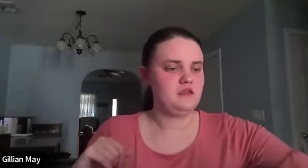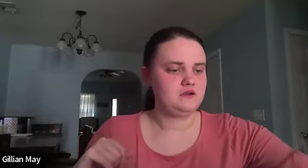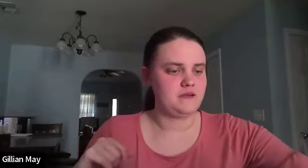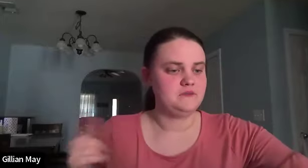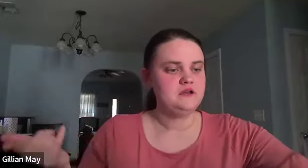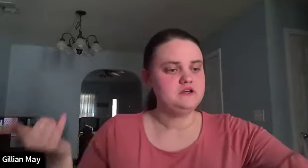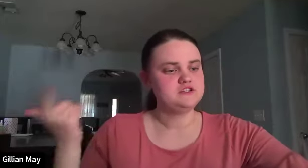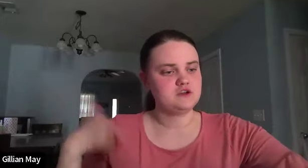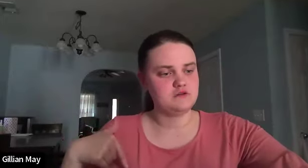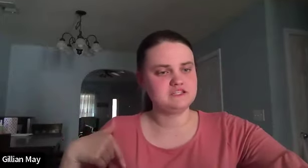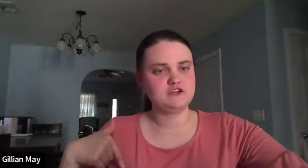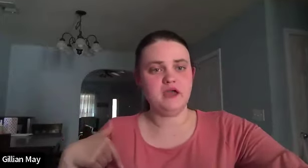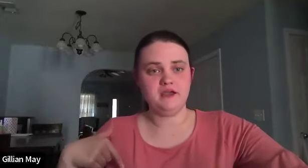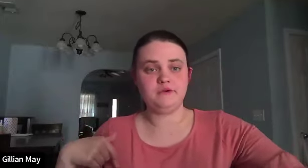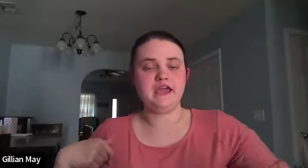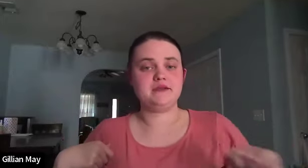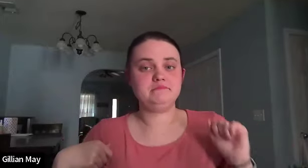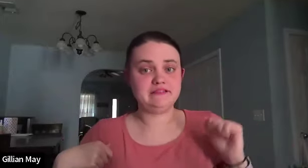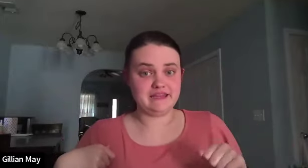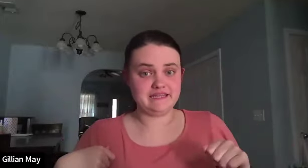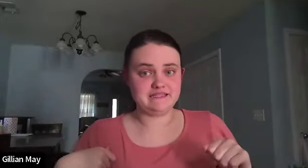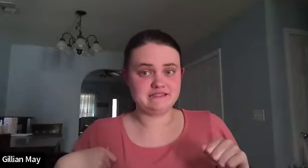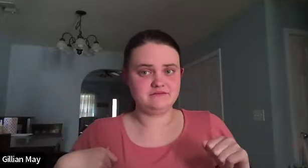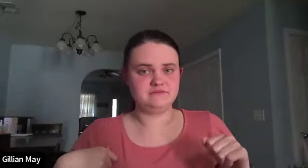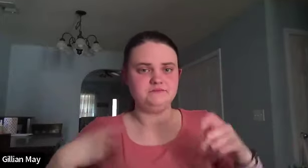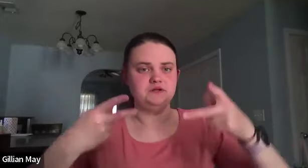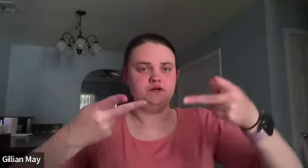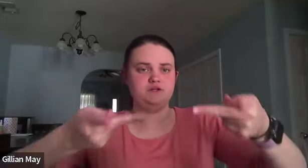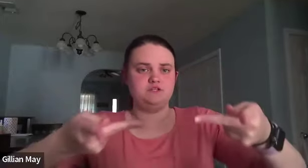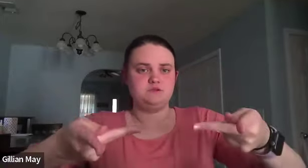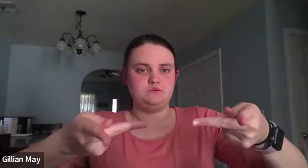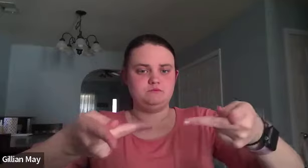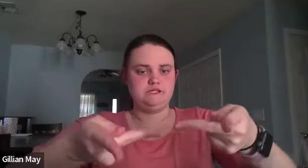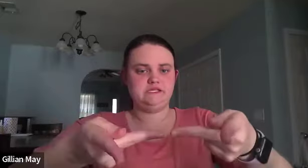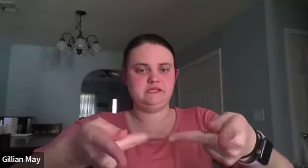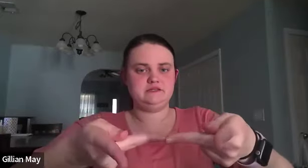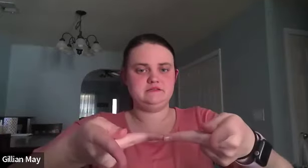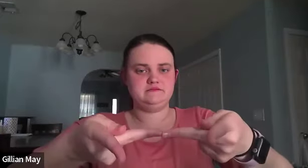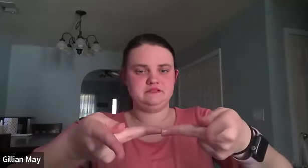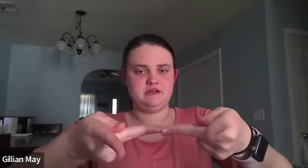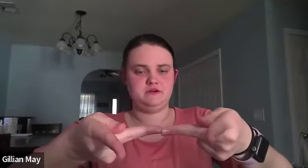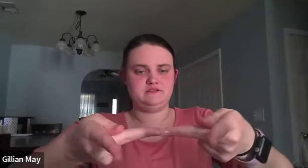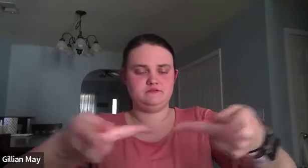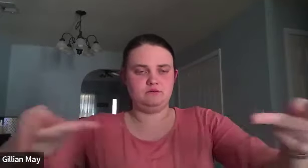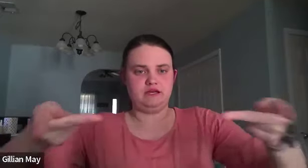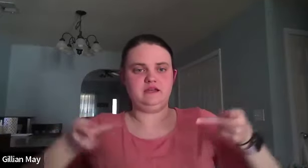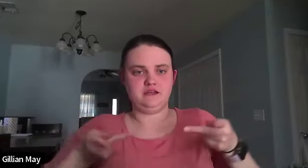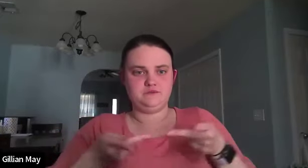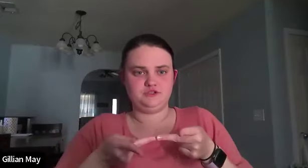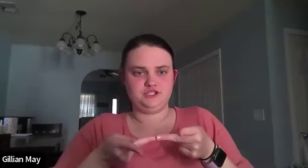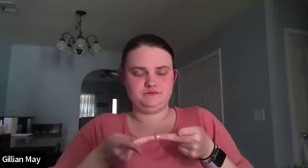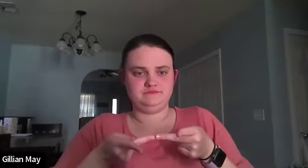Okay, so let's go back. We had place. So it's the P's sideways, away, and come towards you.